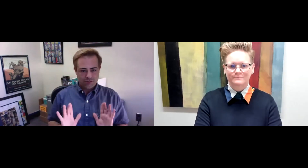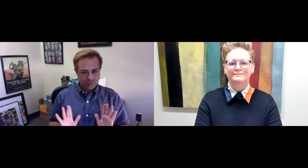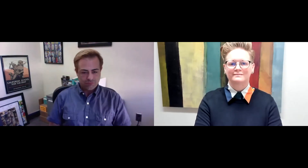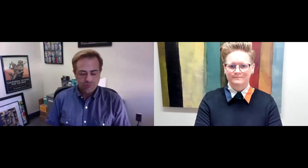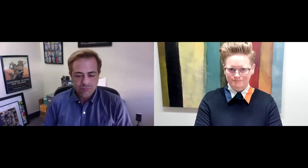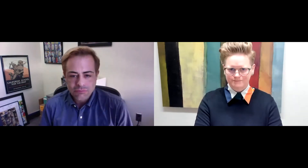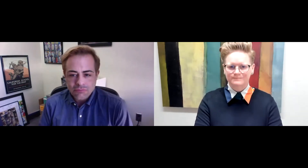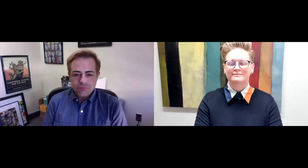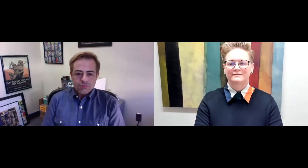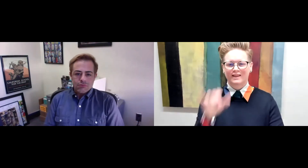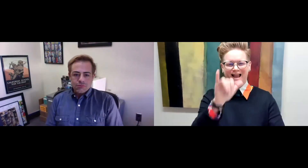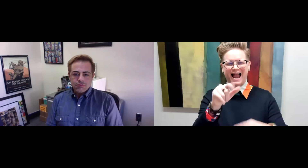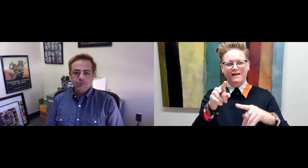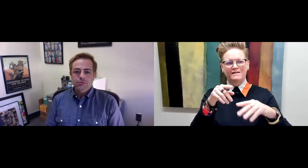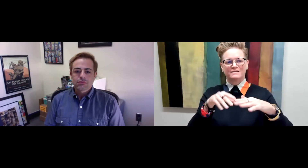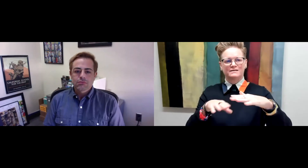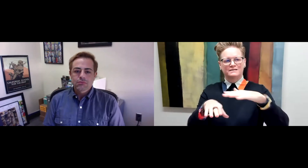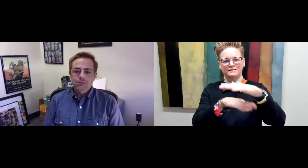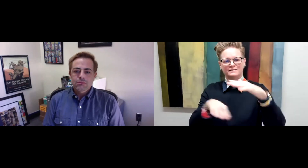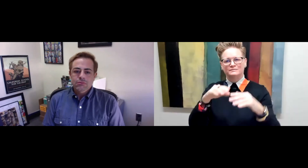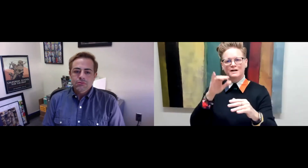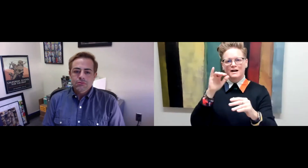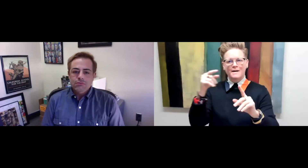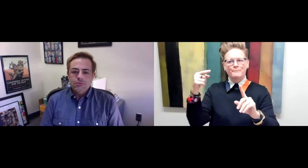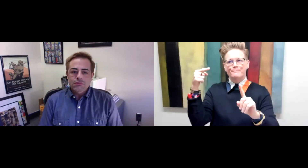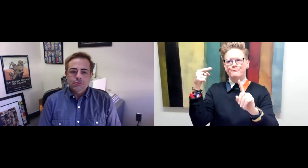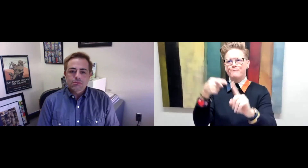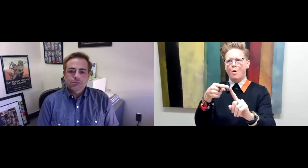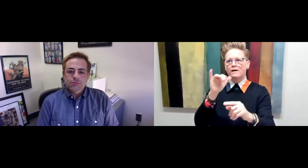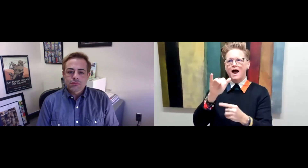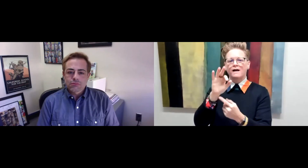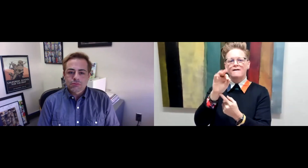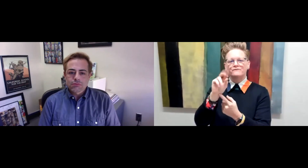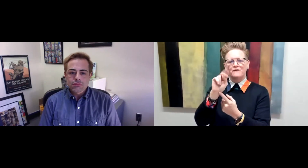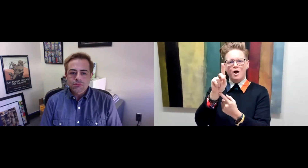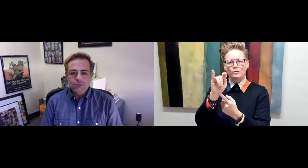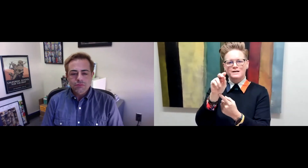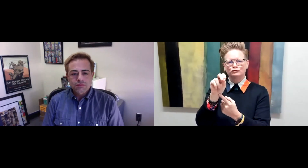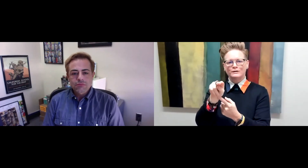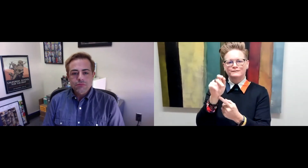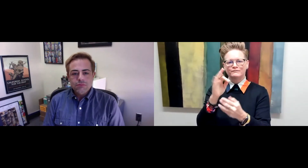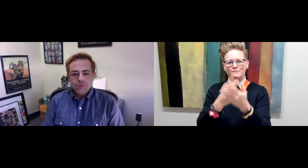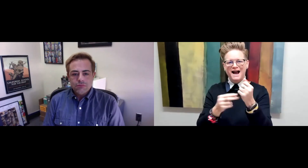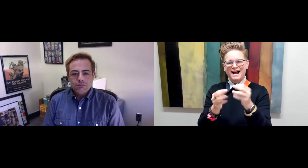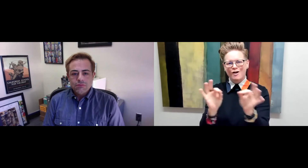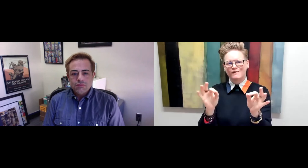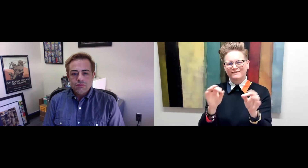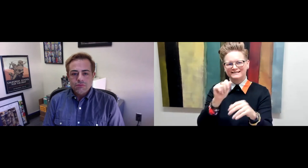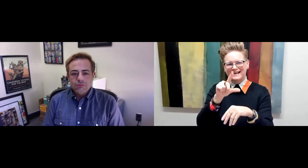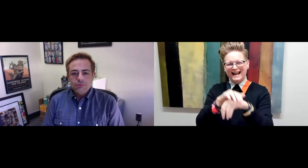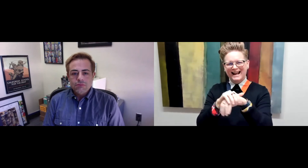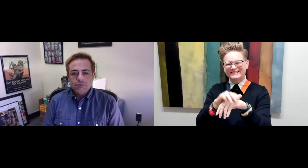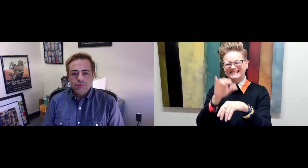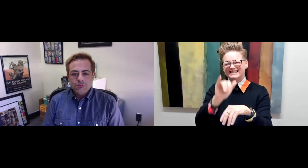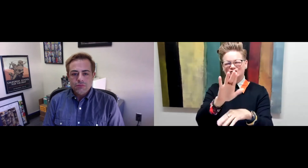can decide which modality to use more. So I guess the basic point is that the foundation